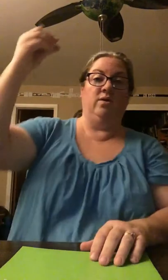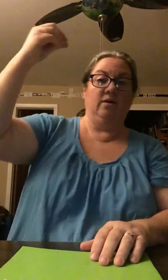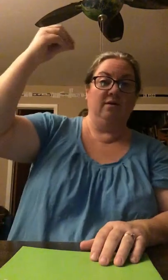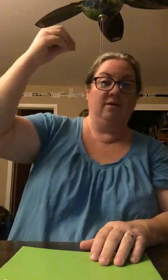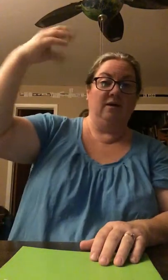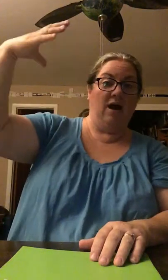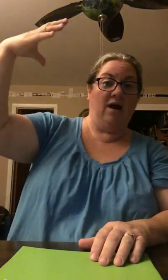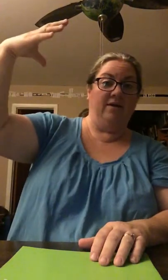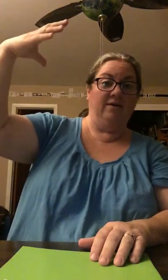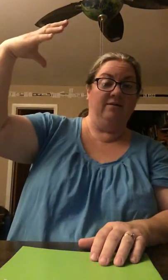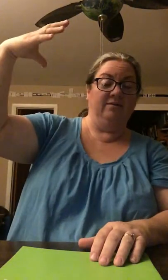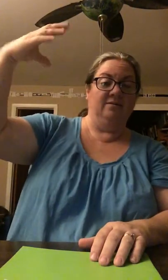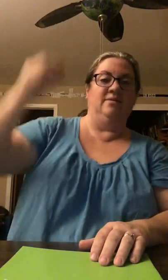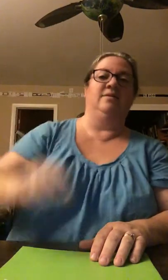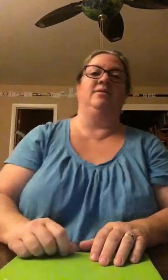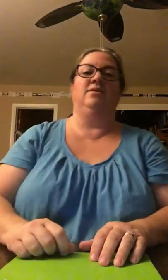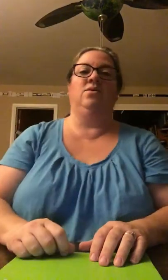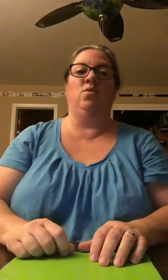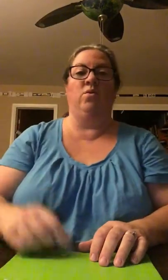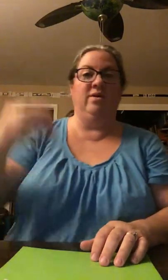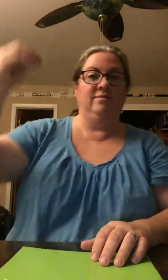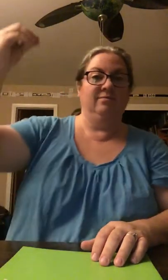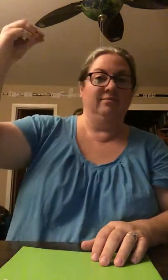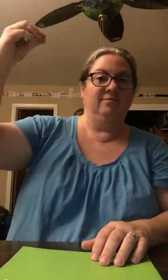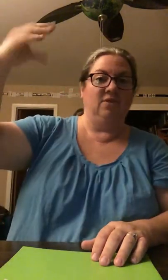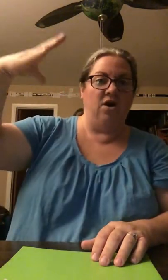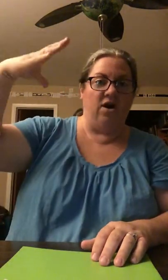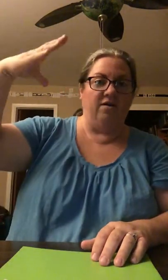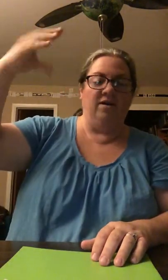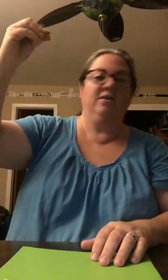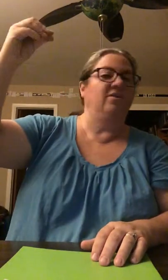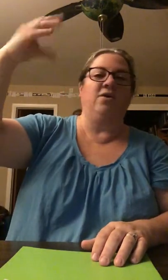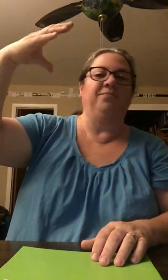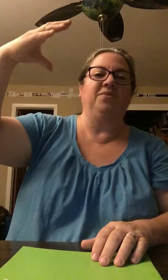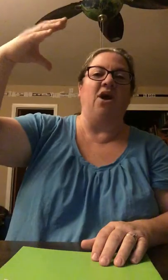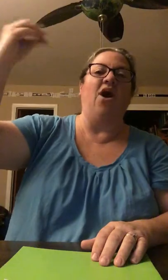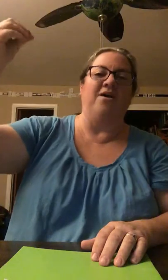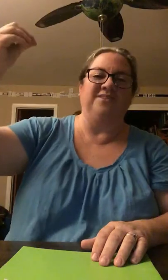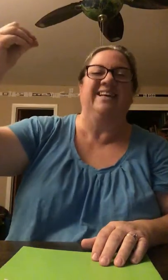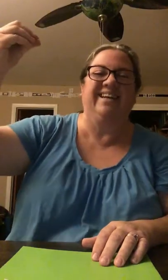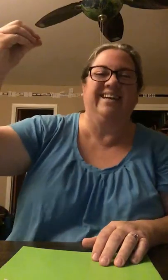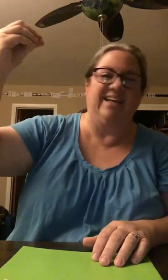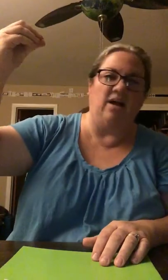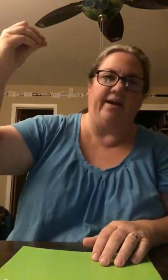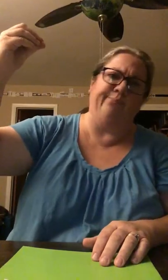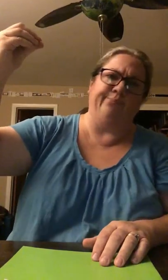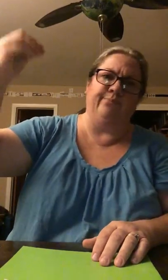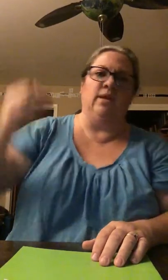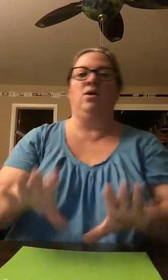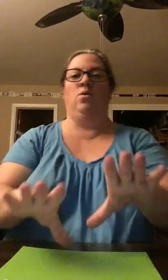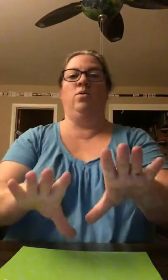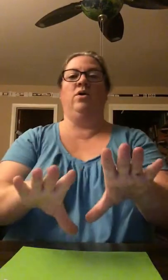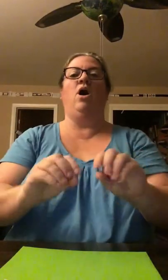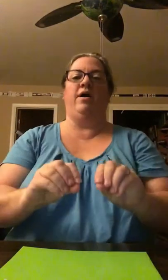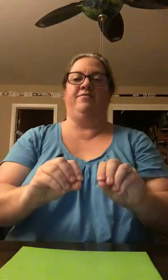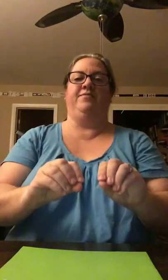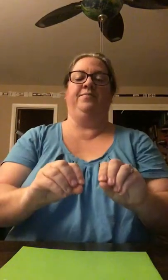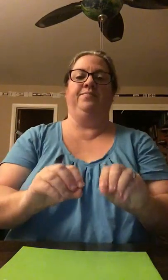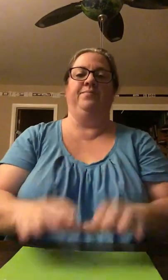or on, or off, or no, off. I'll get it. Or off,